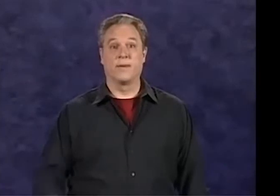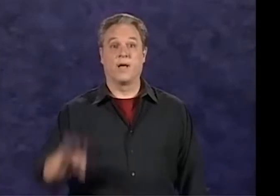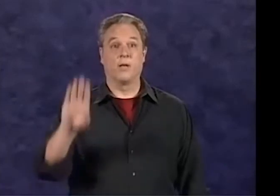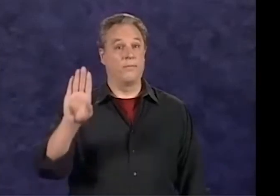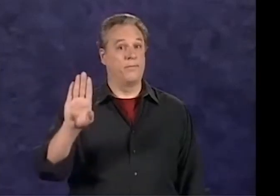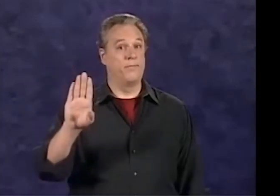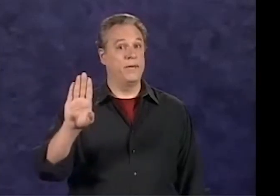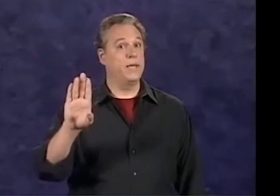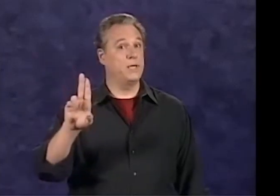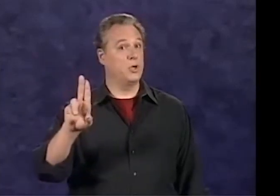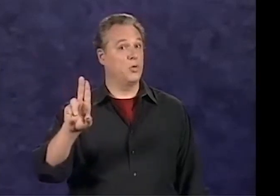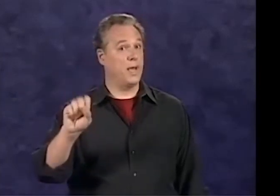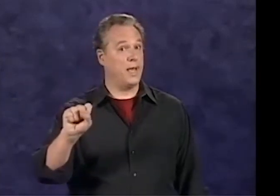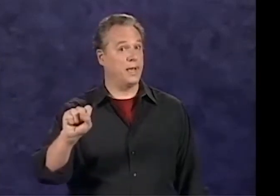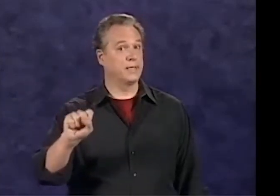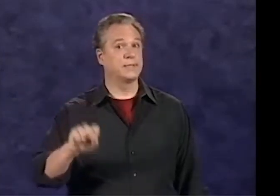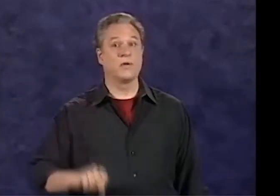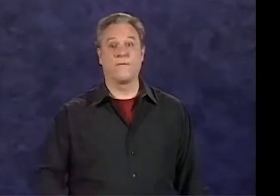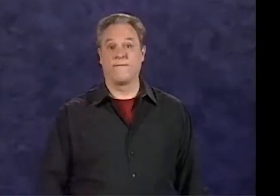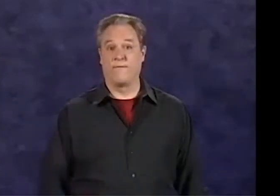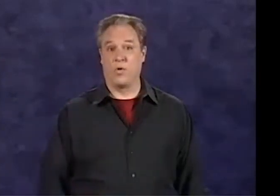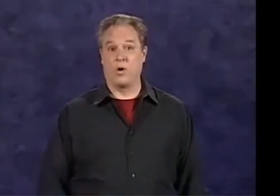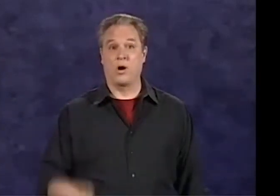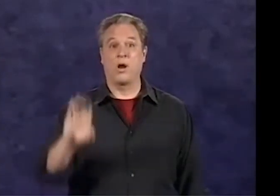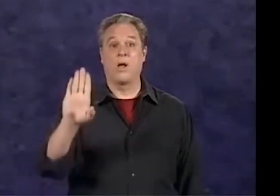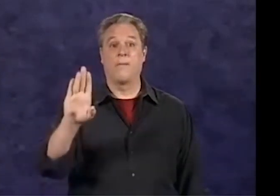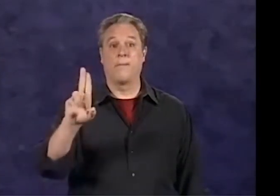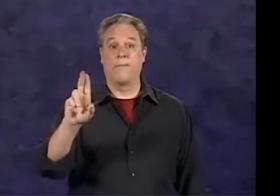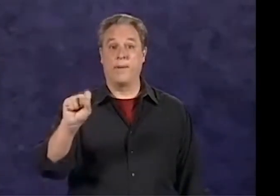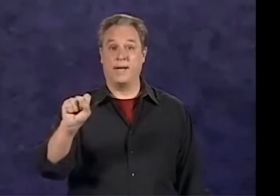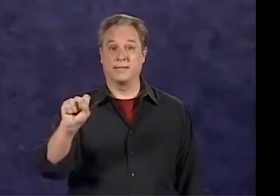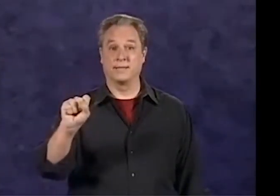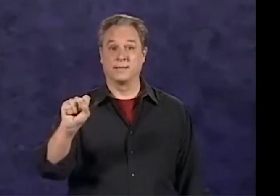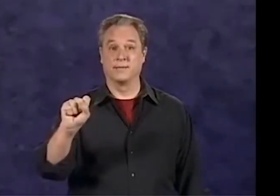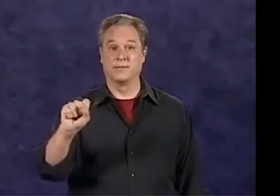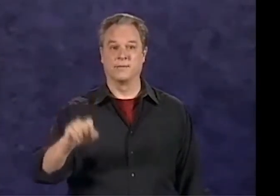Fingerspell BUS for bus.